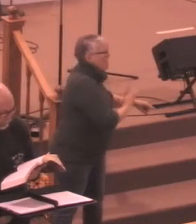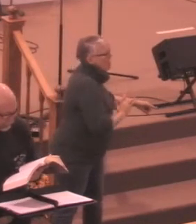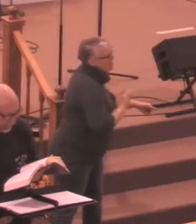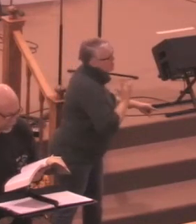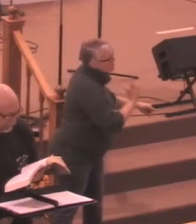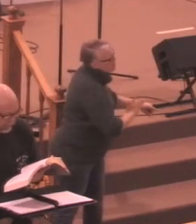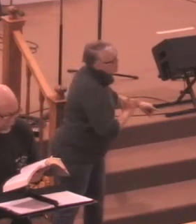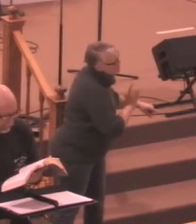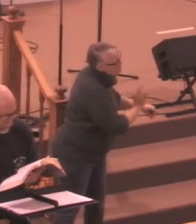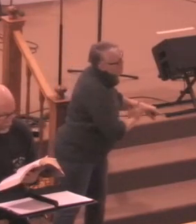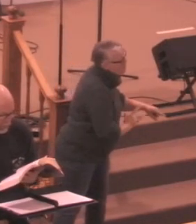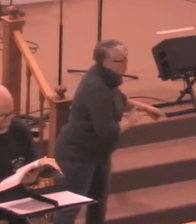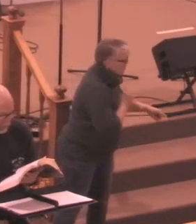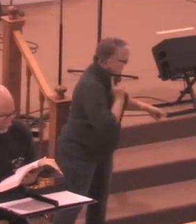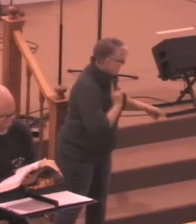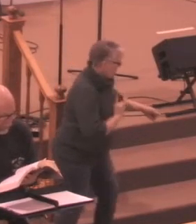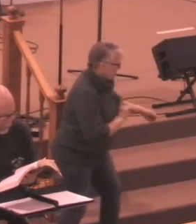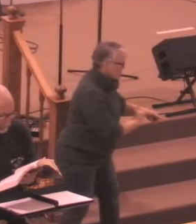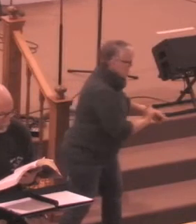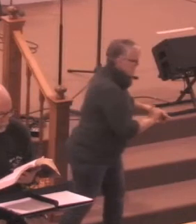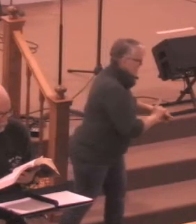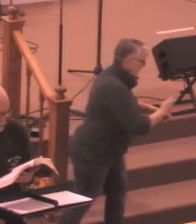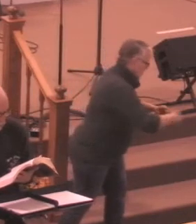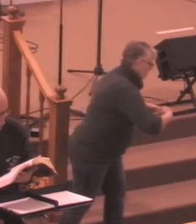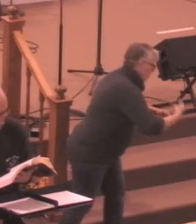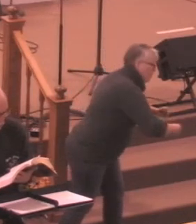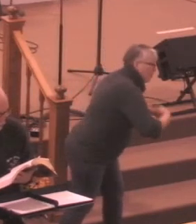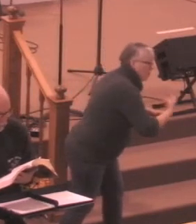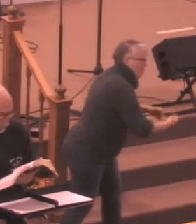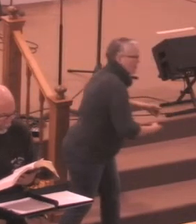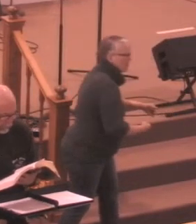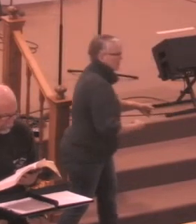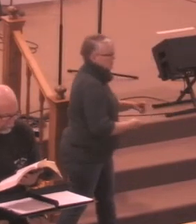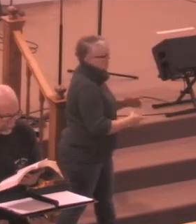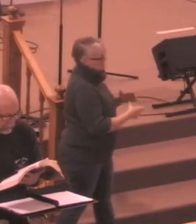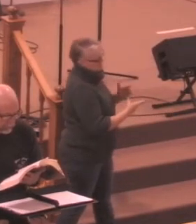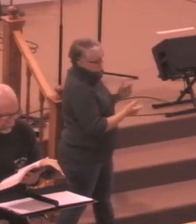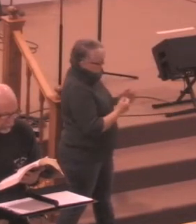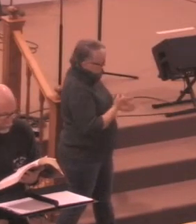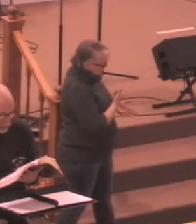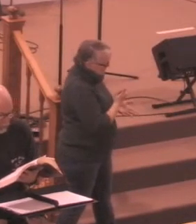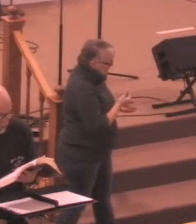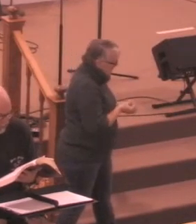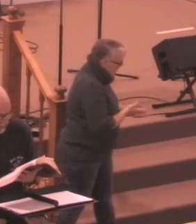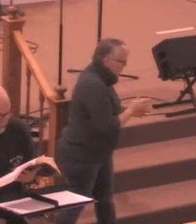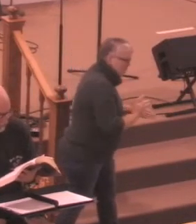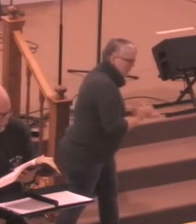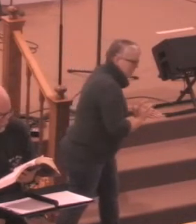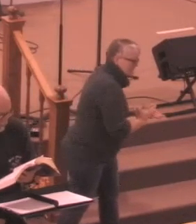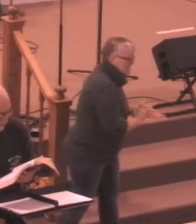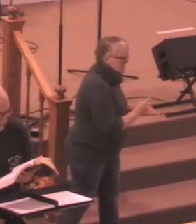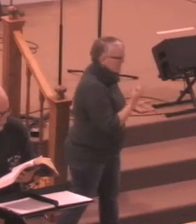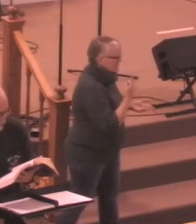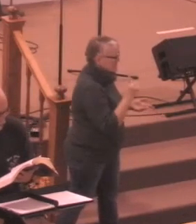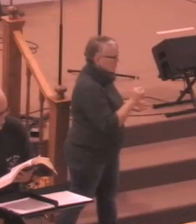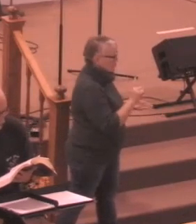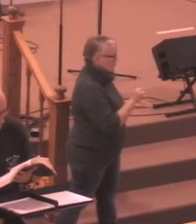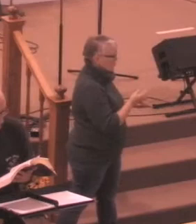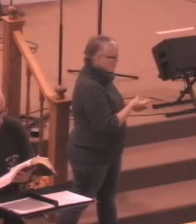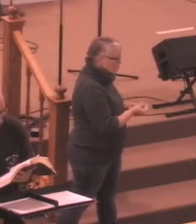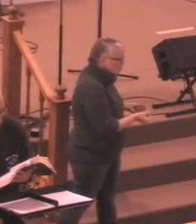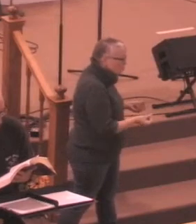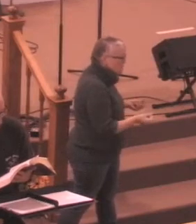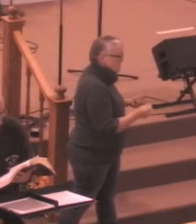him. And he went to him and bandaged up his wounds, pouring oil and wine on them to soothe and disinfect the